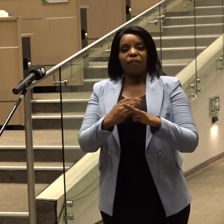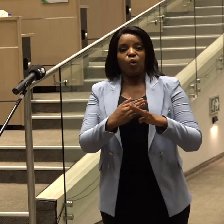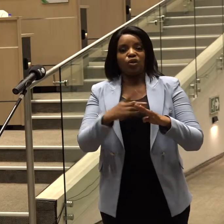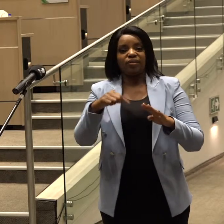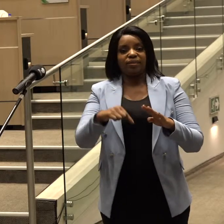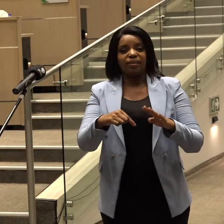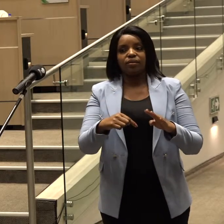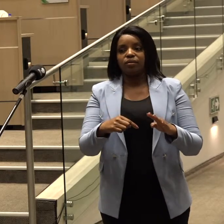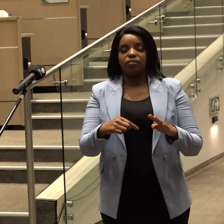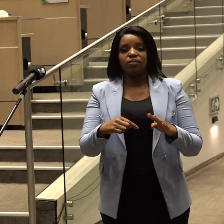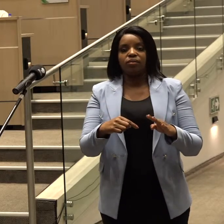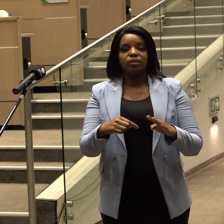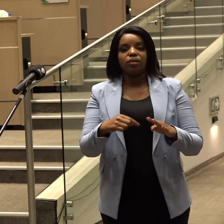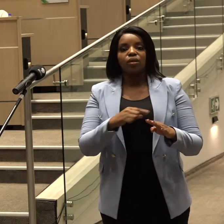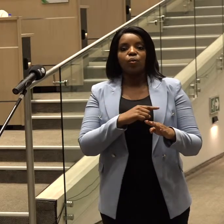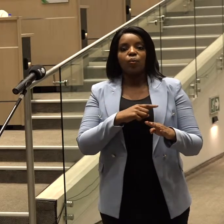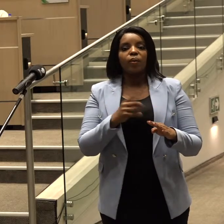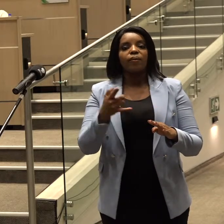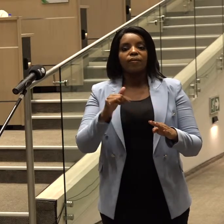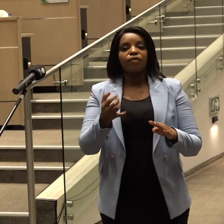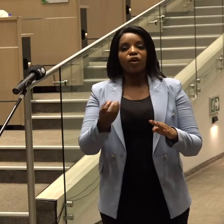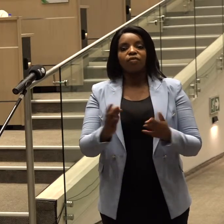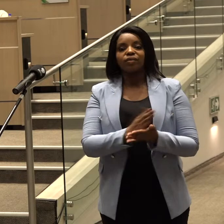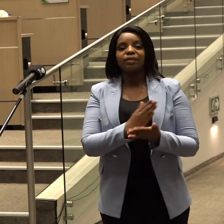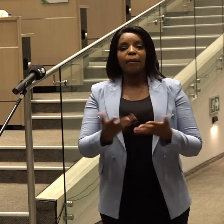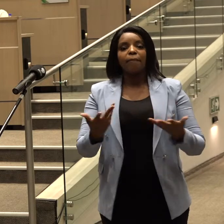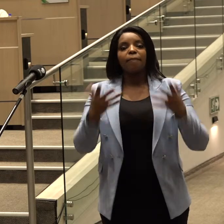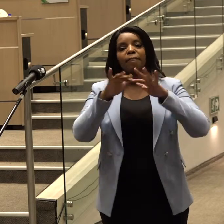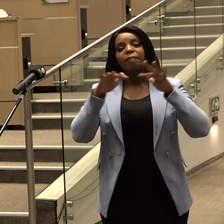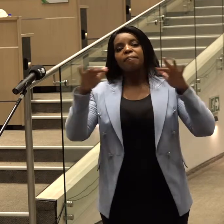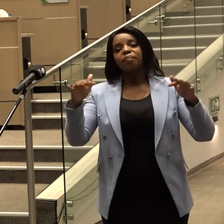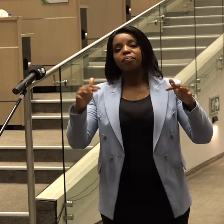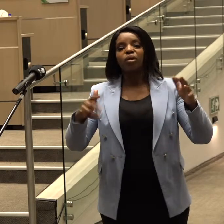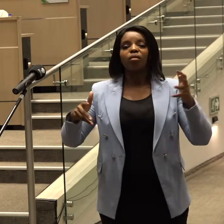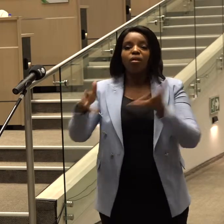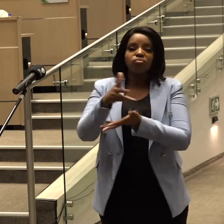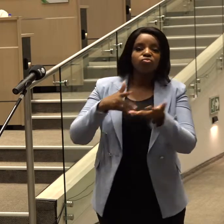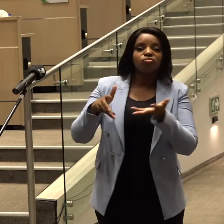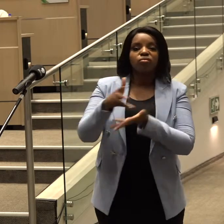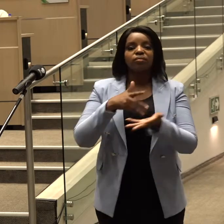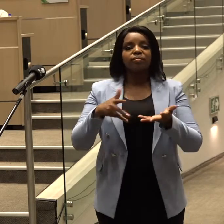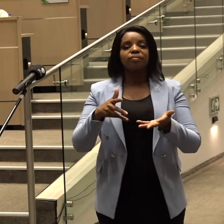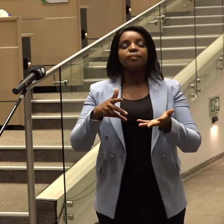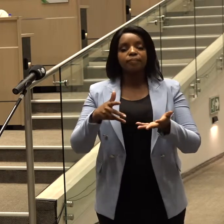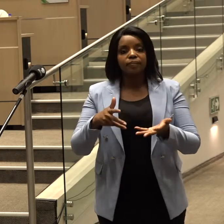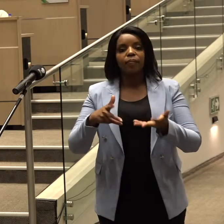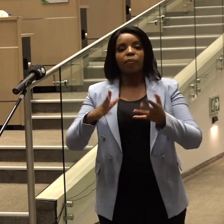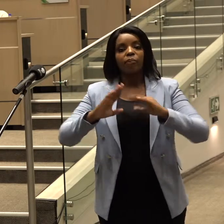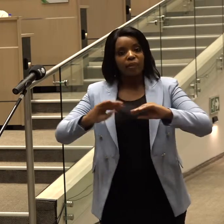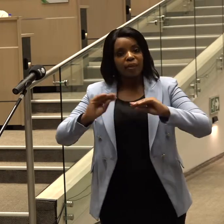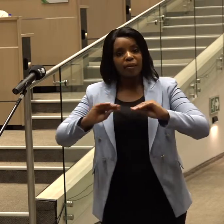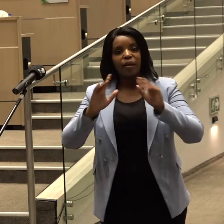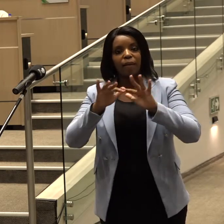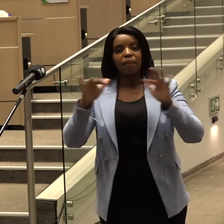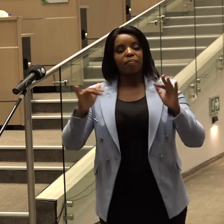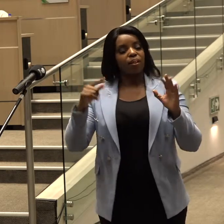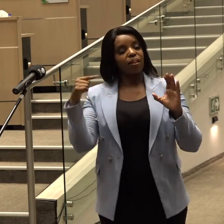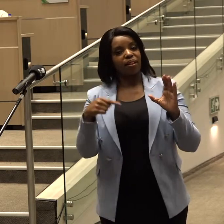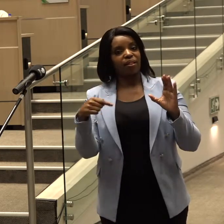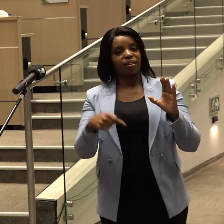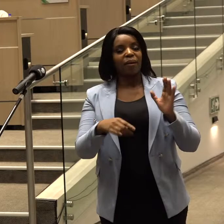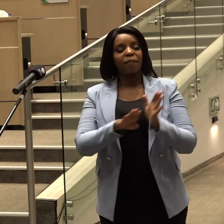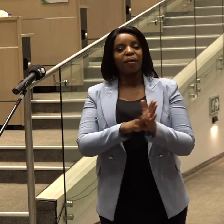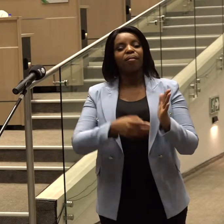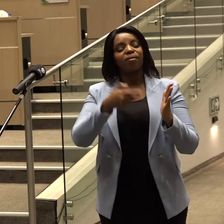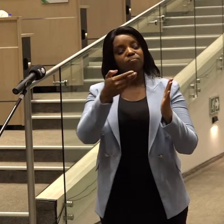social education that could have been implemented so that people are informed and they orientated in terms of the content of the bill so